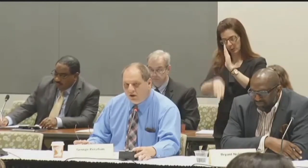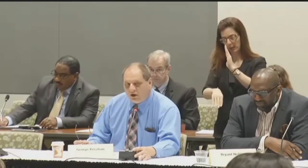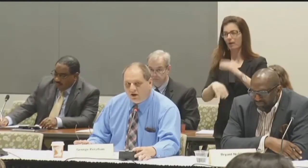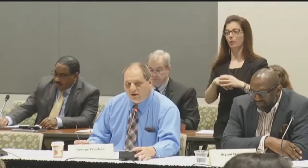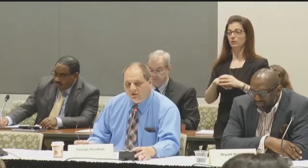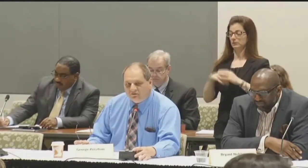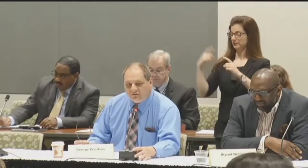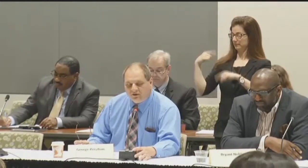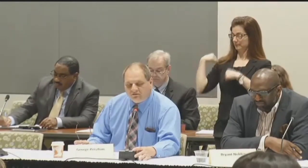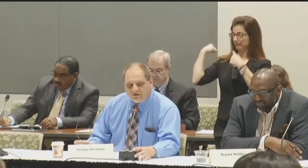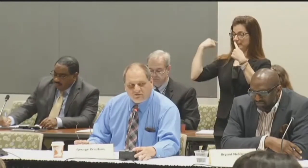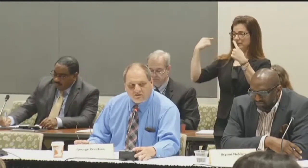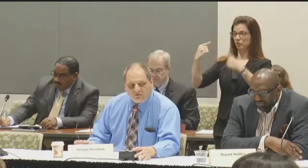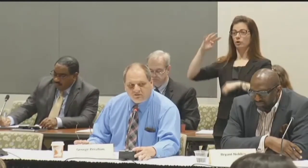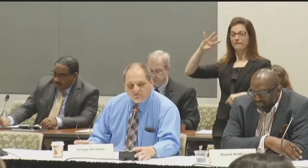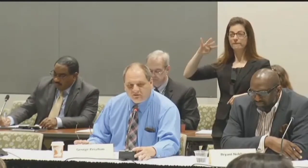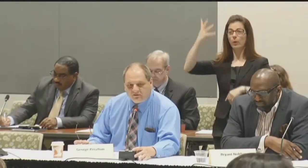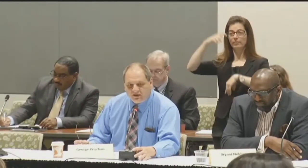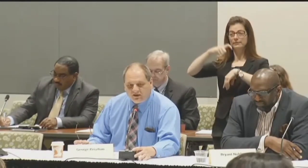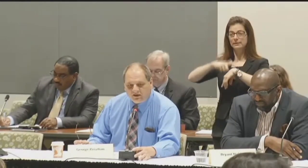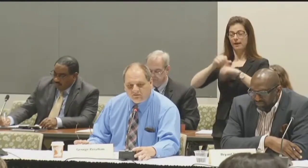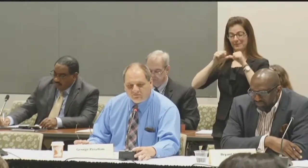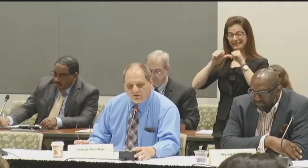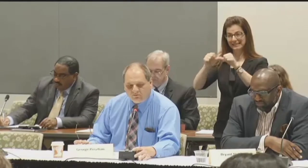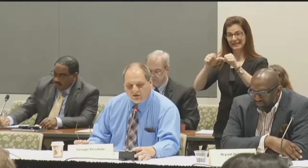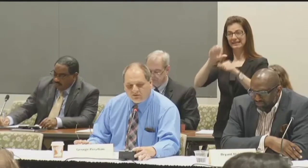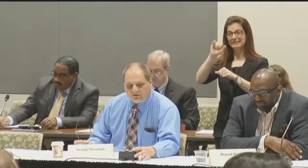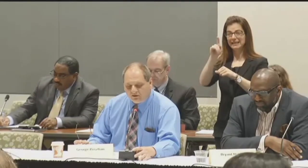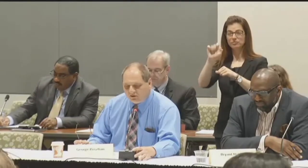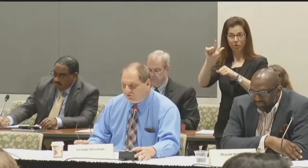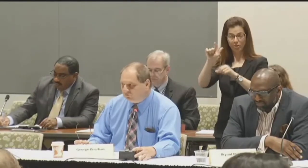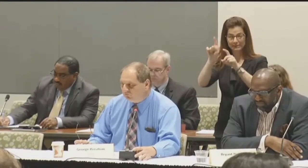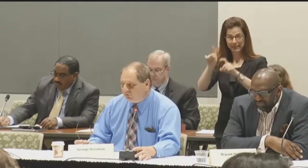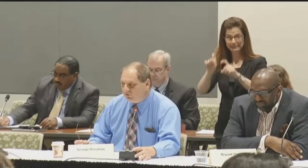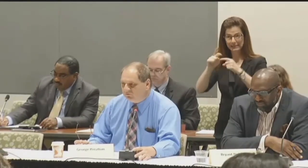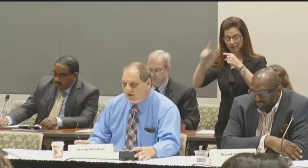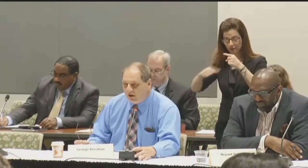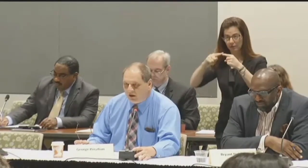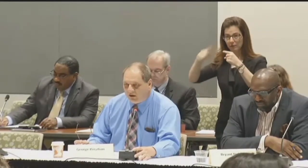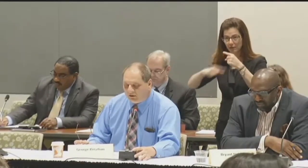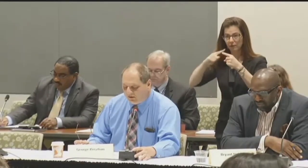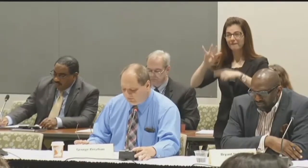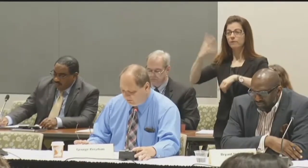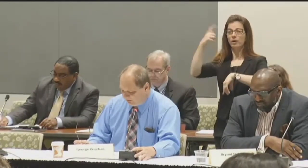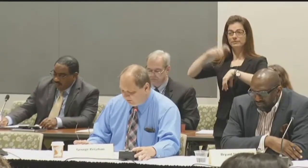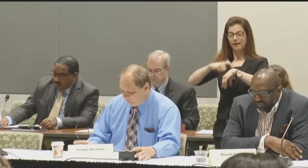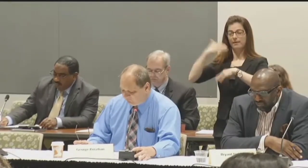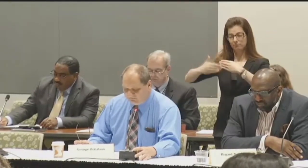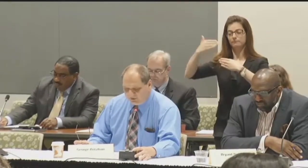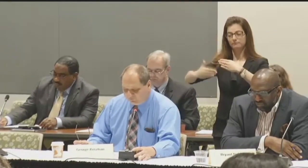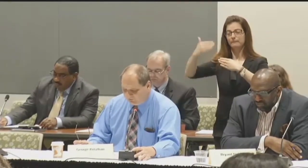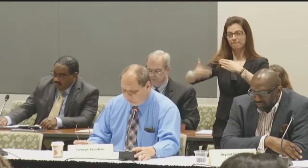row of extended Sentinel testing that has met the governor's proposed limit